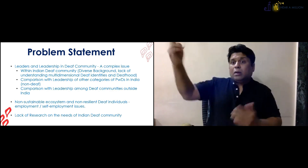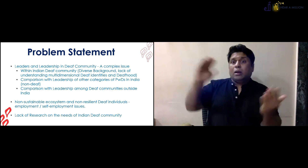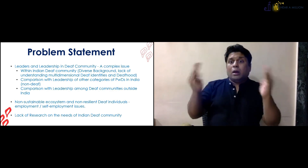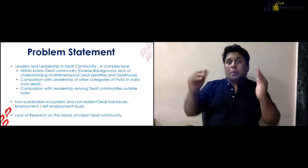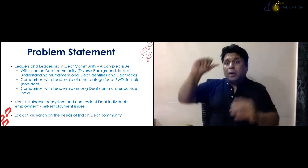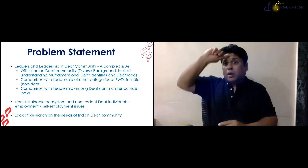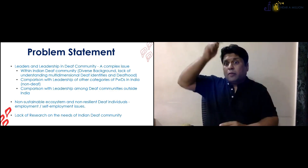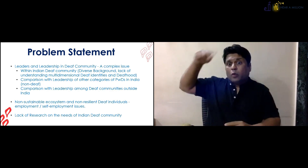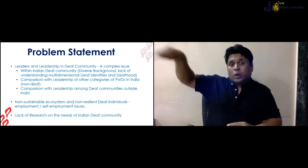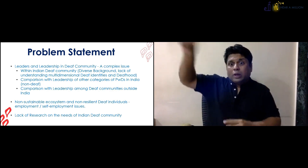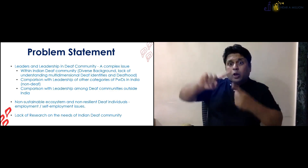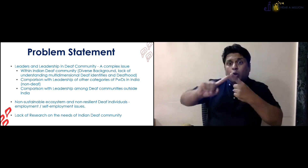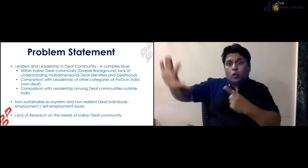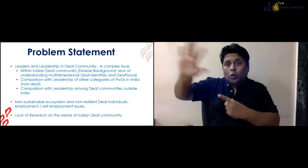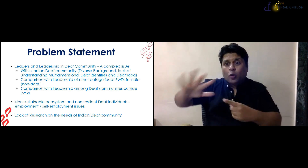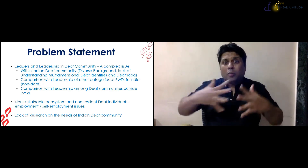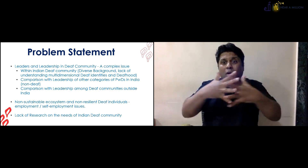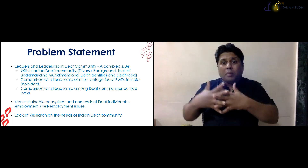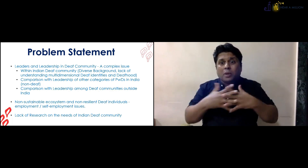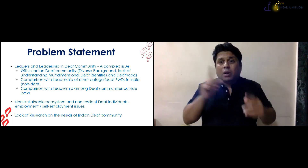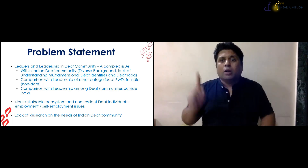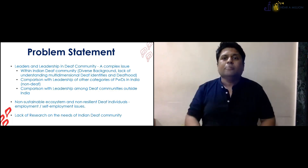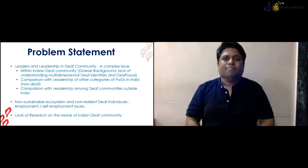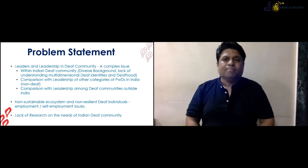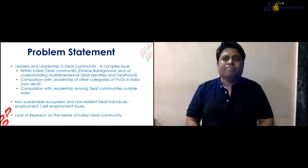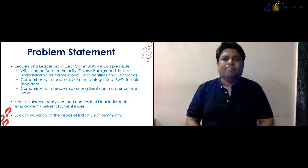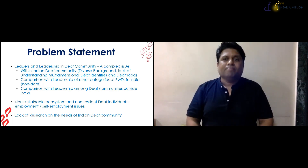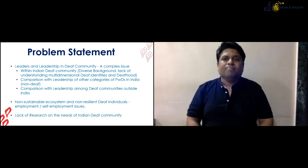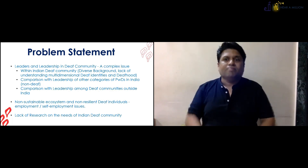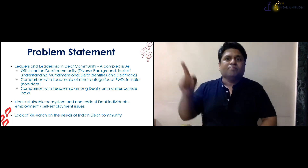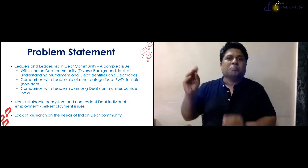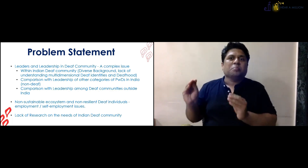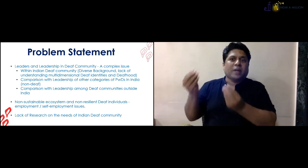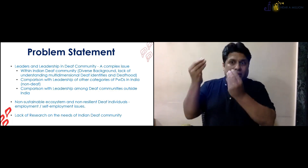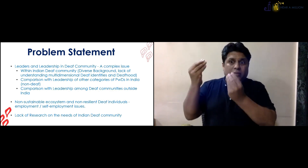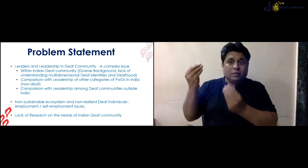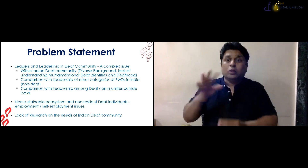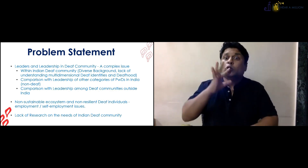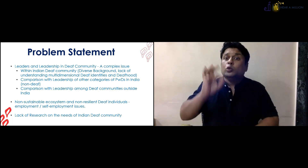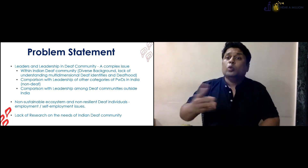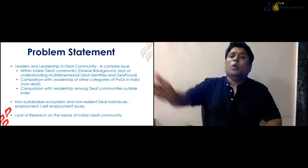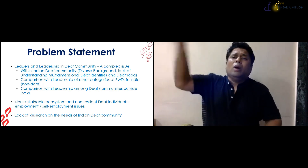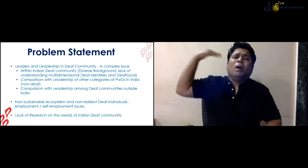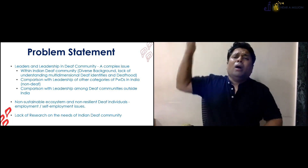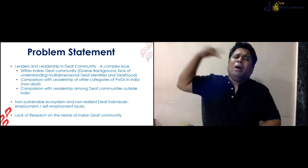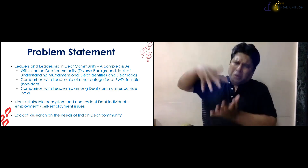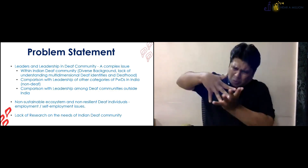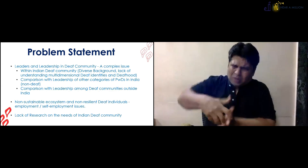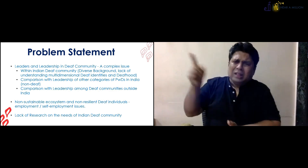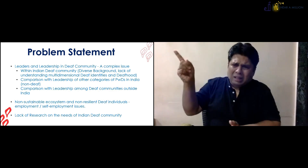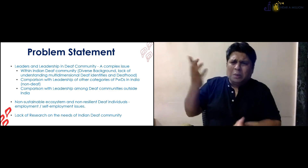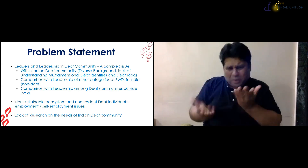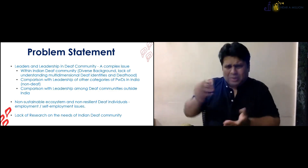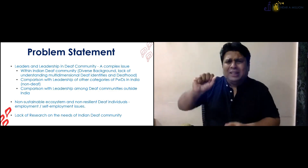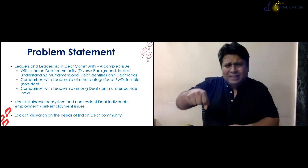strengths. So in India, if we have to compare with USA, America, and Europe, we see that, okay, of